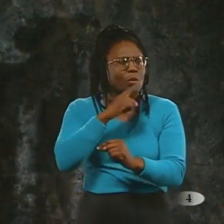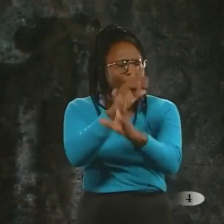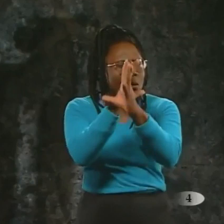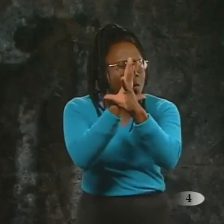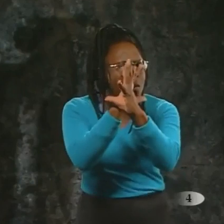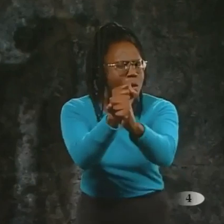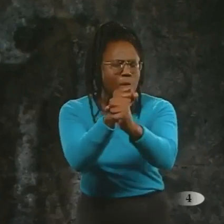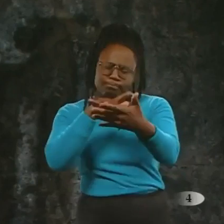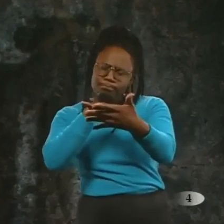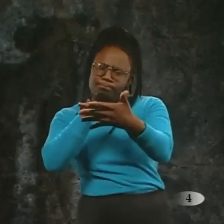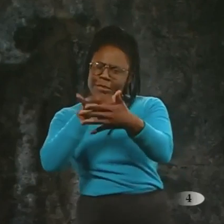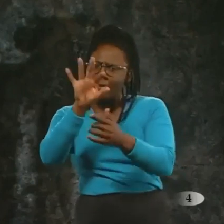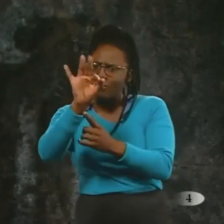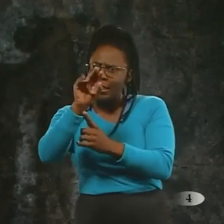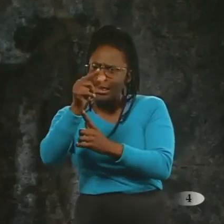I'm going to be talking about fingerspelling.